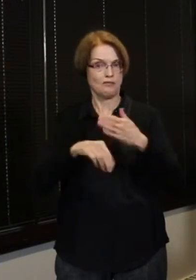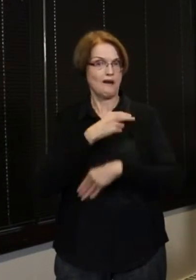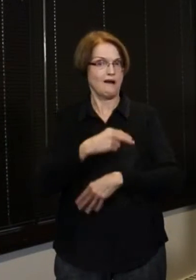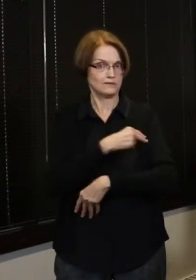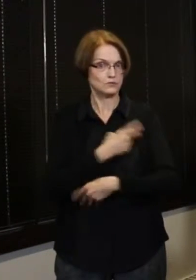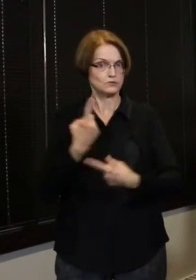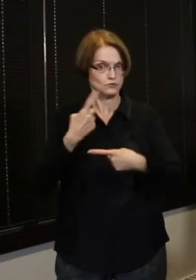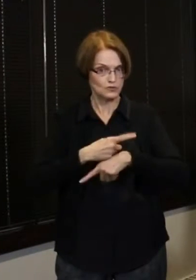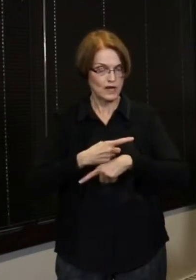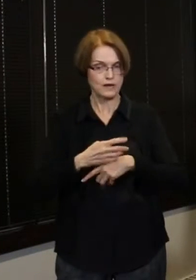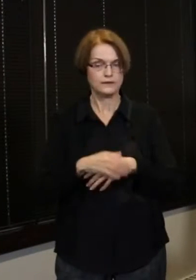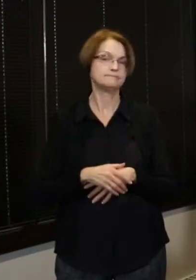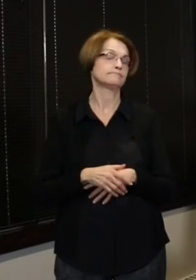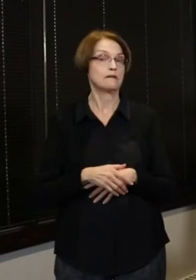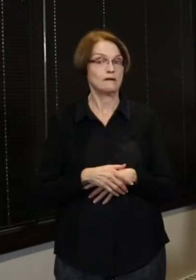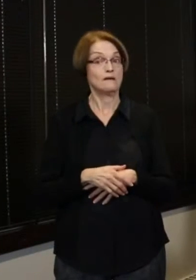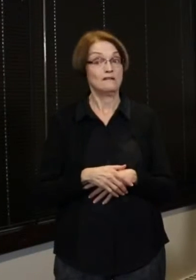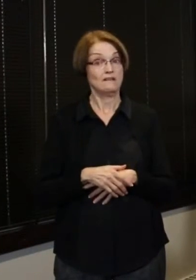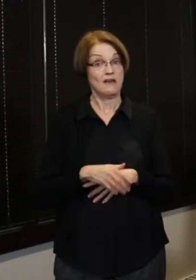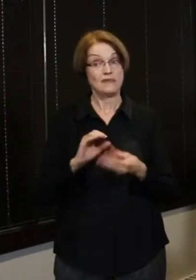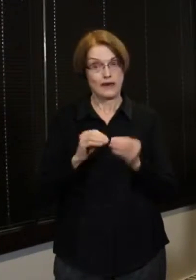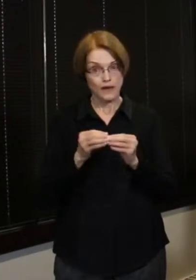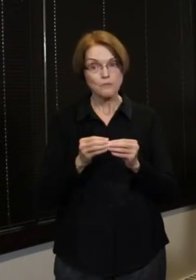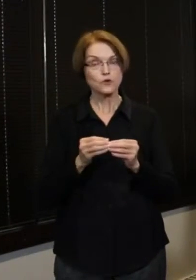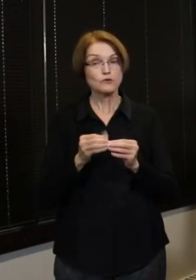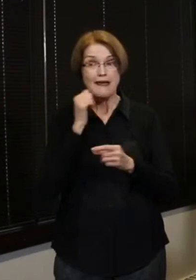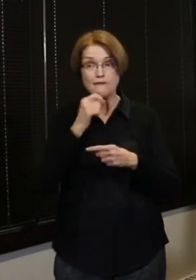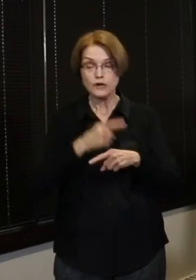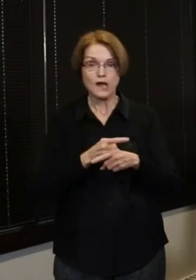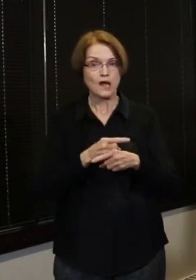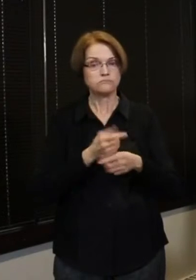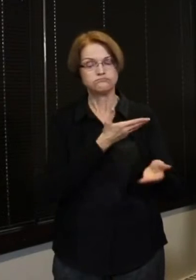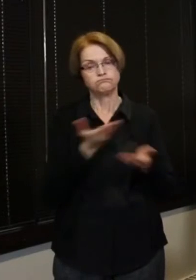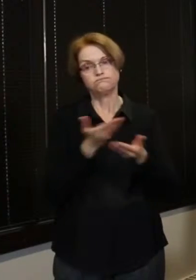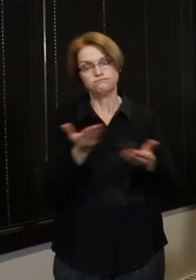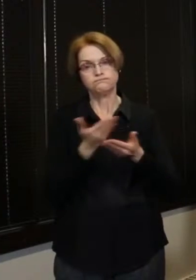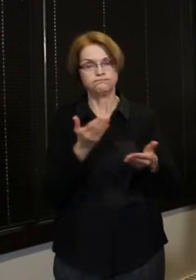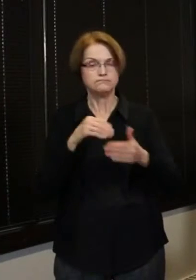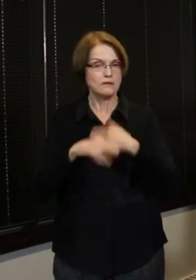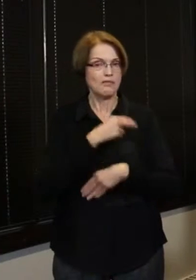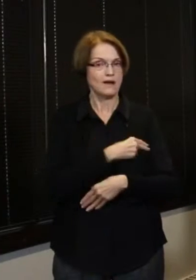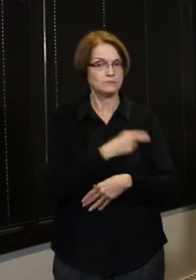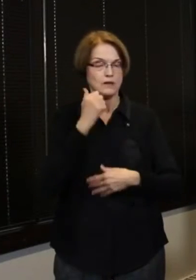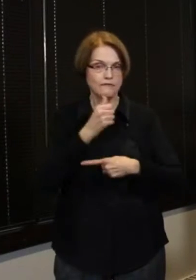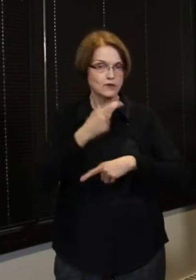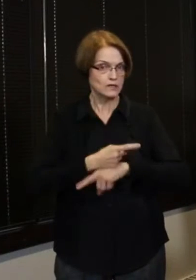still a very high number of patients being admitted to our hospitals every day with COVID.